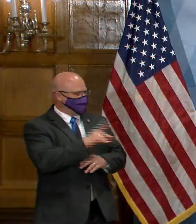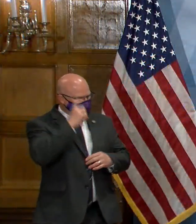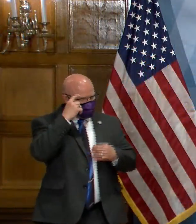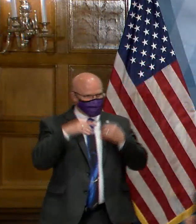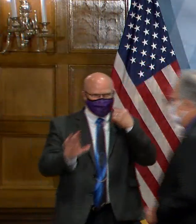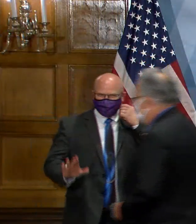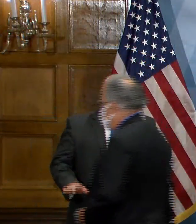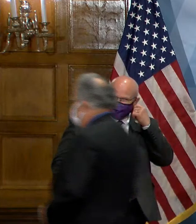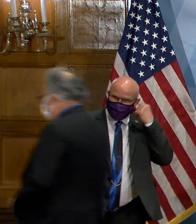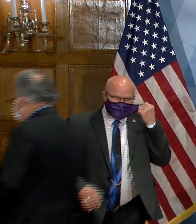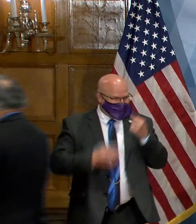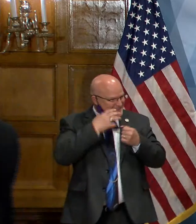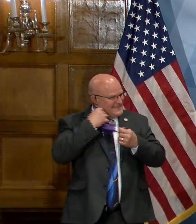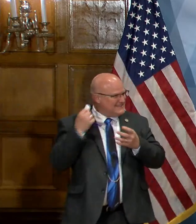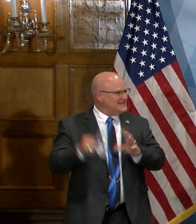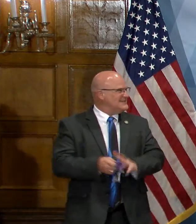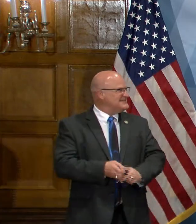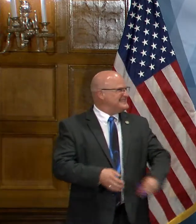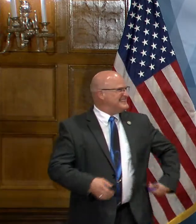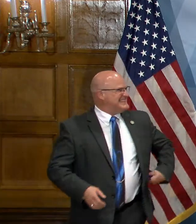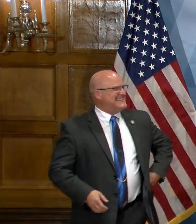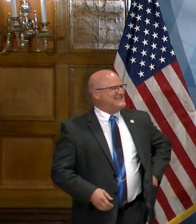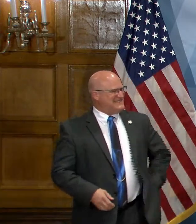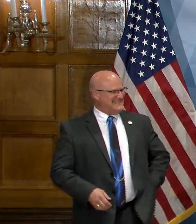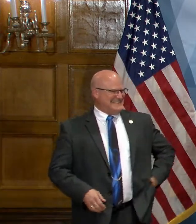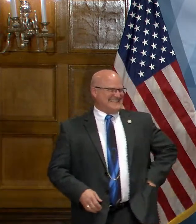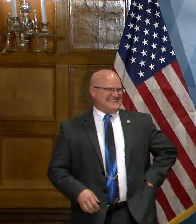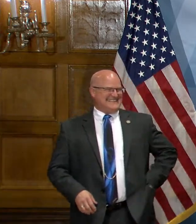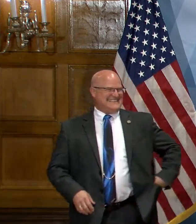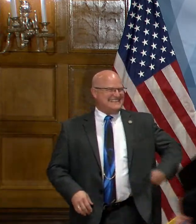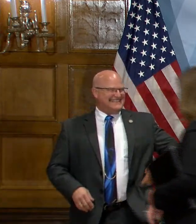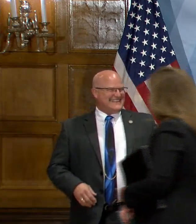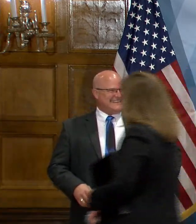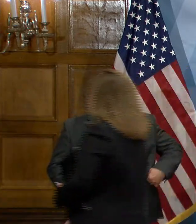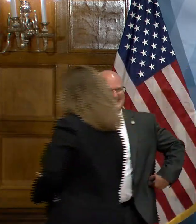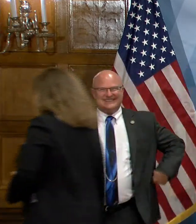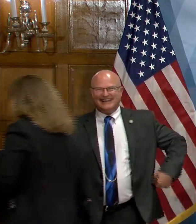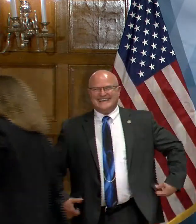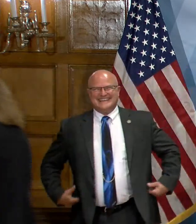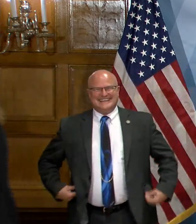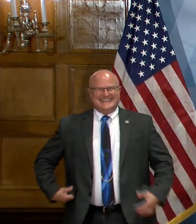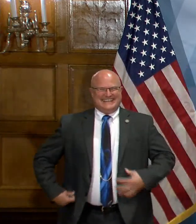Hello, Eddie. Very colorful mask.